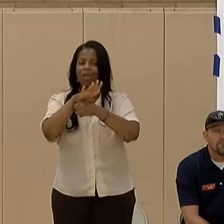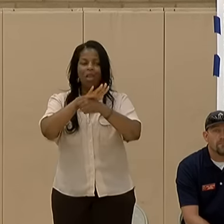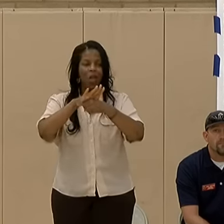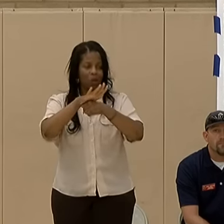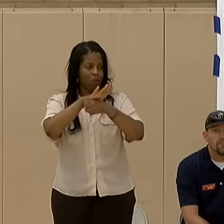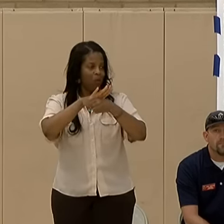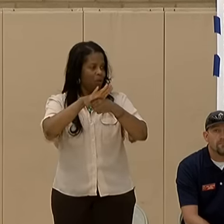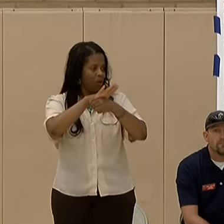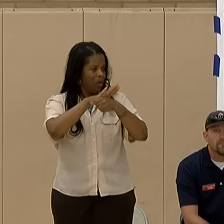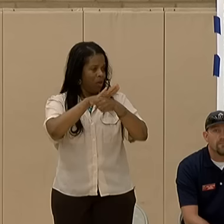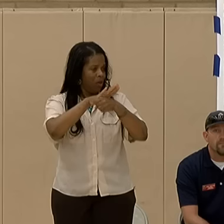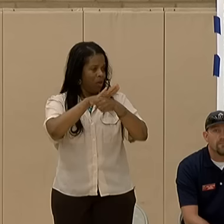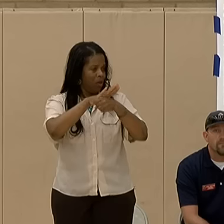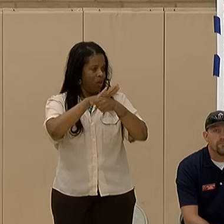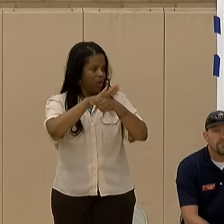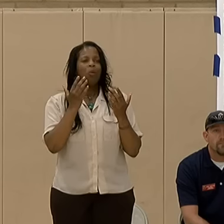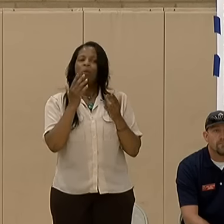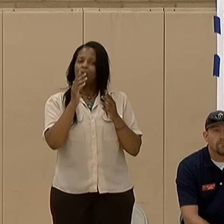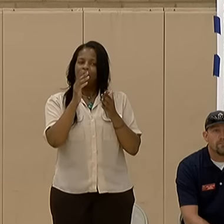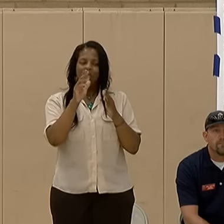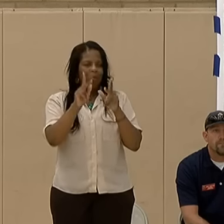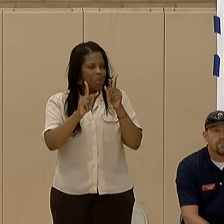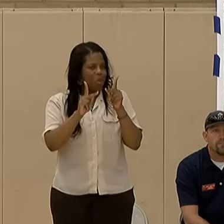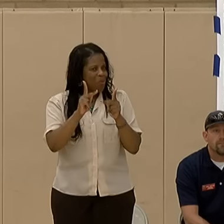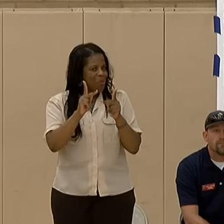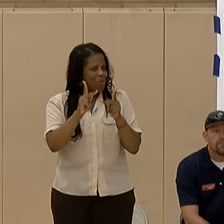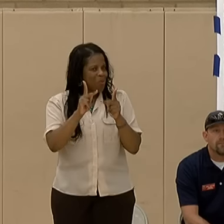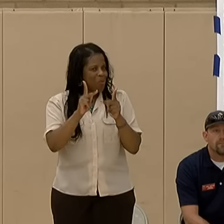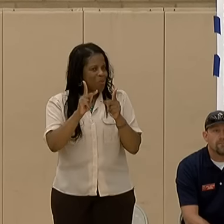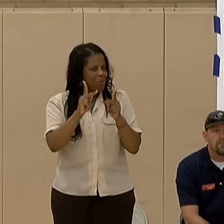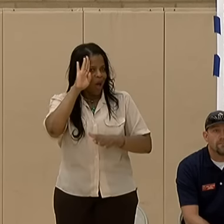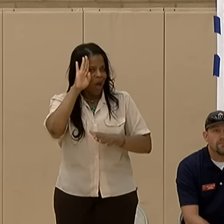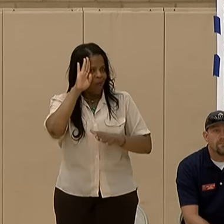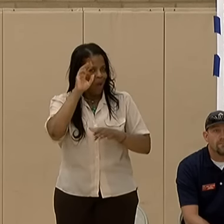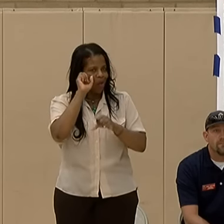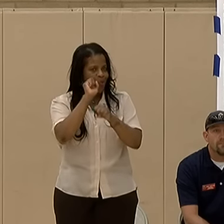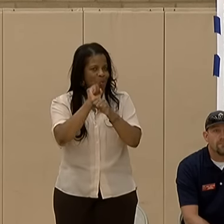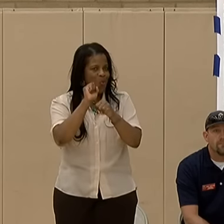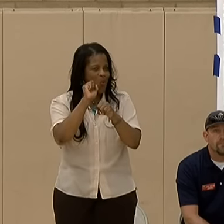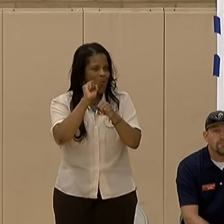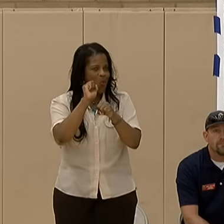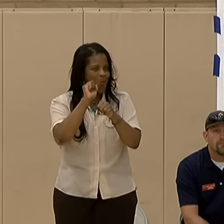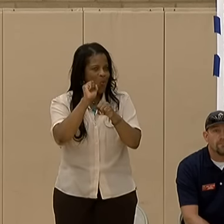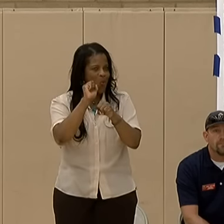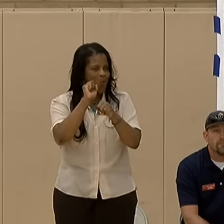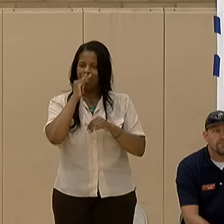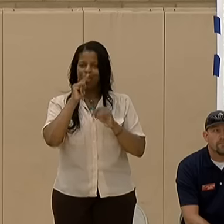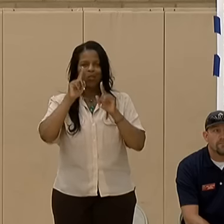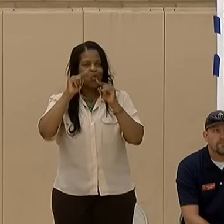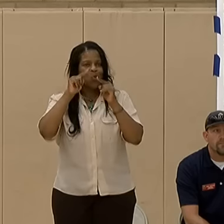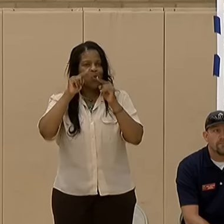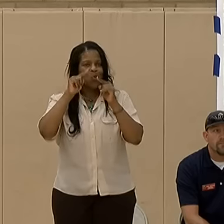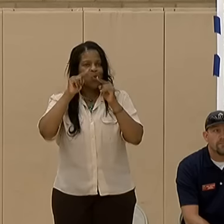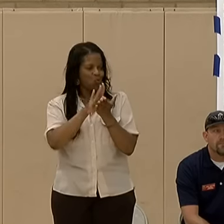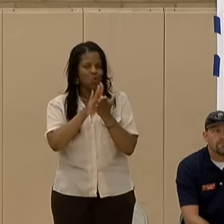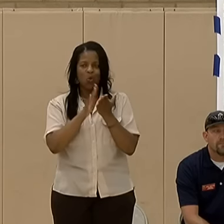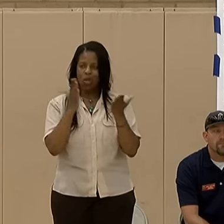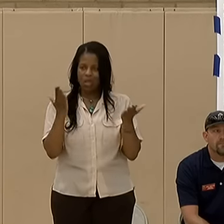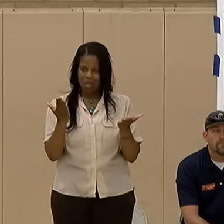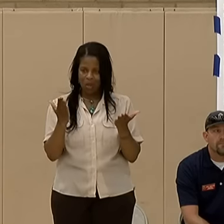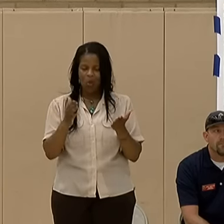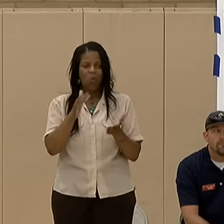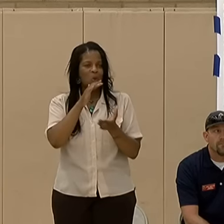This is their community. They live here. Their kids go to school. Their spouse works here. This is